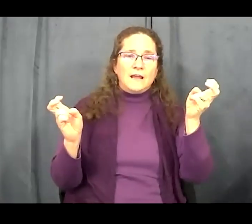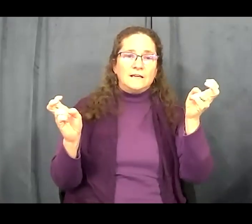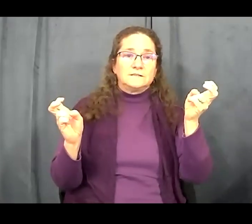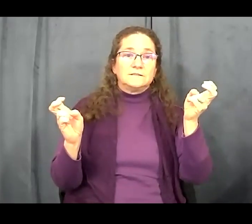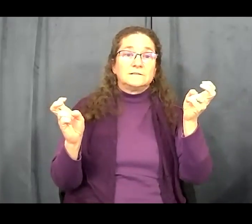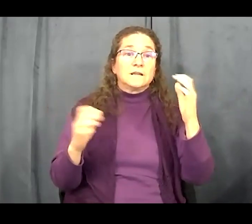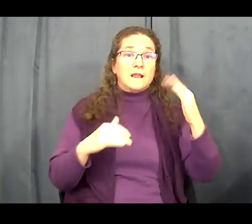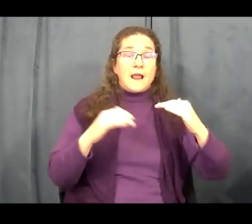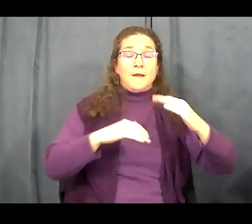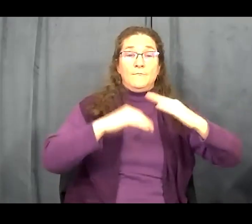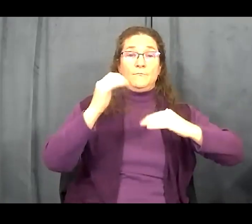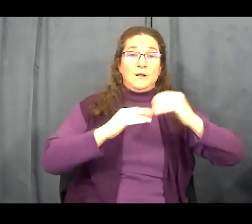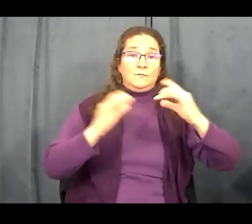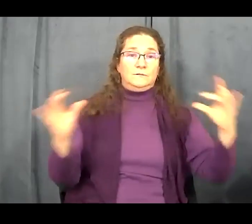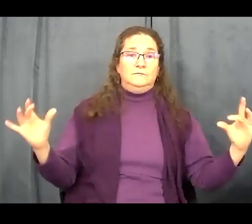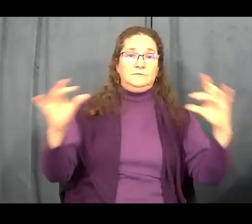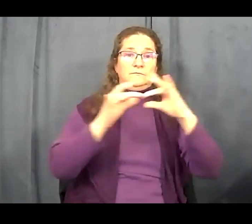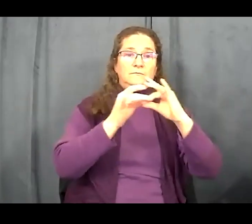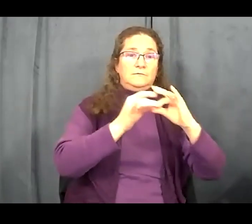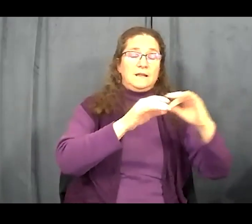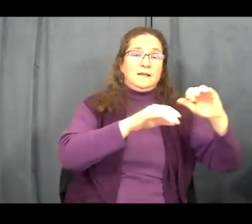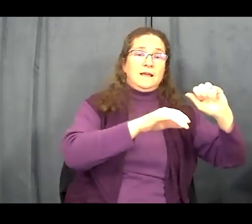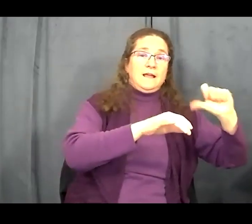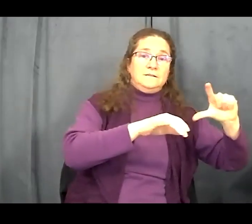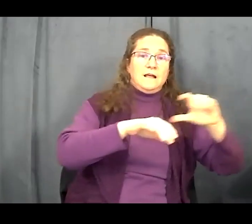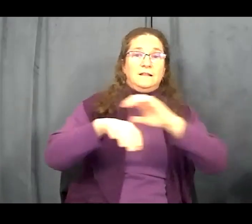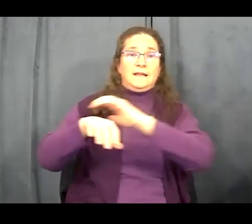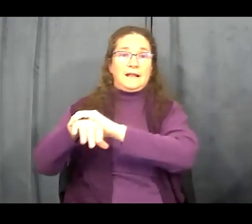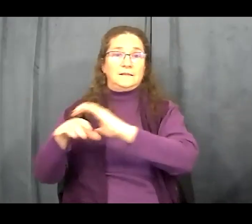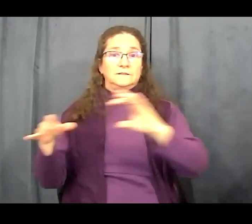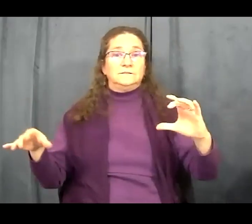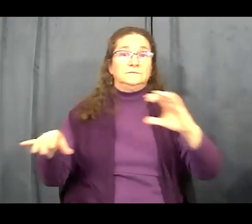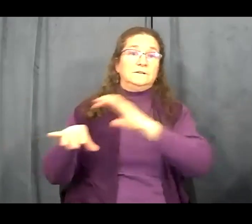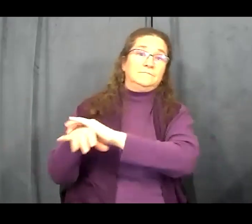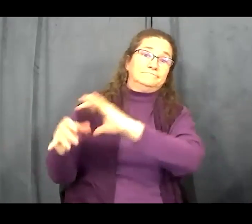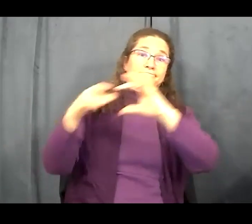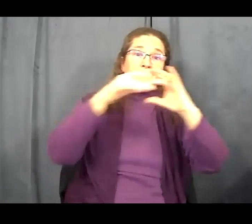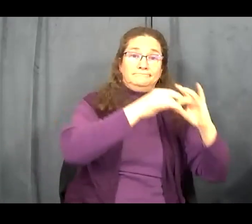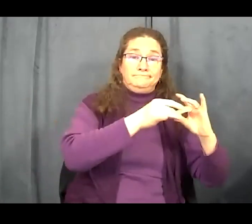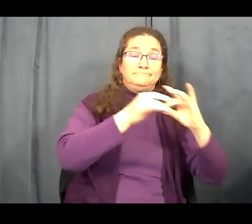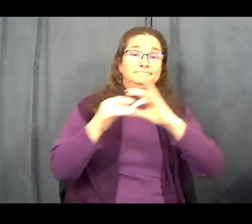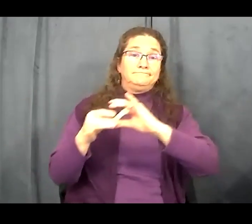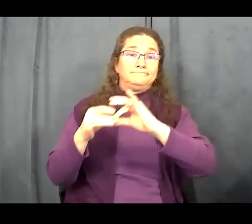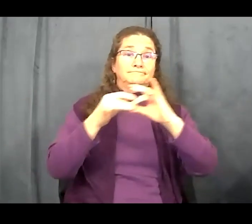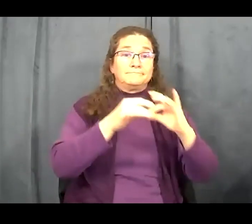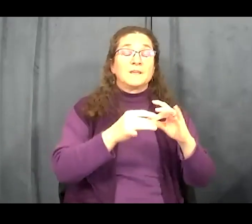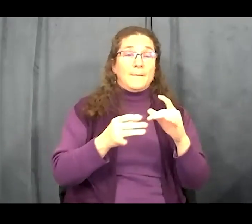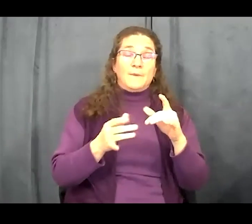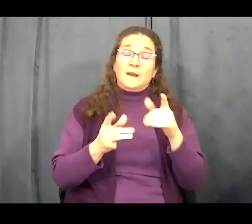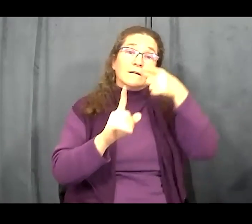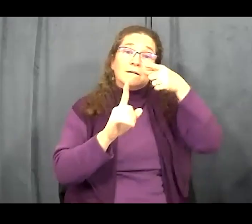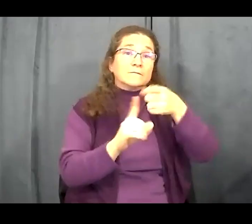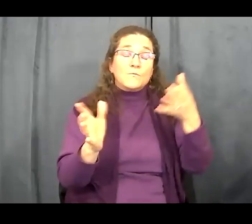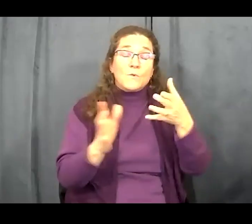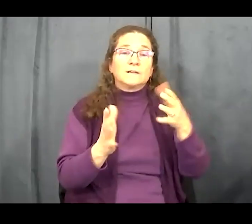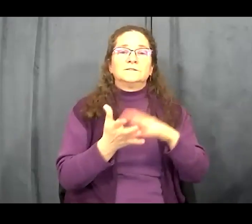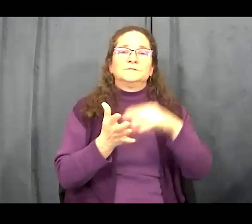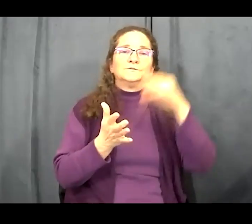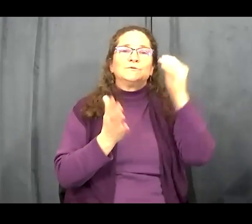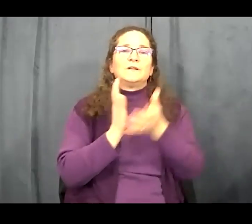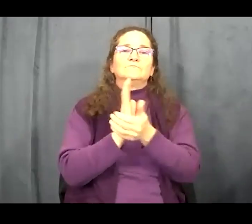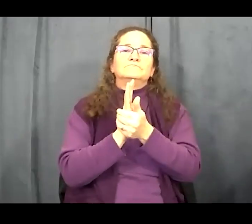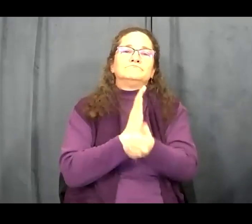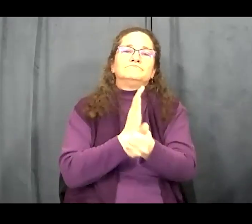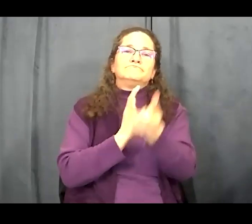or even spoken English auditory skills to the printed form. At the end of the day, we want our students to be fluent in language and